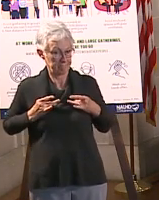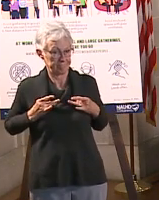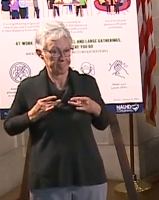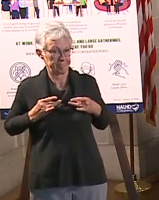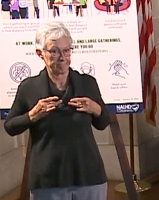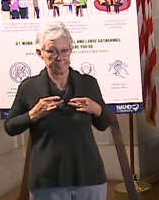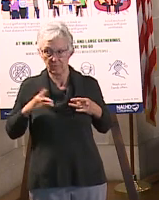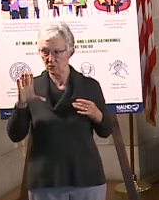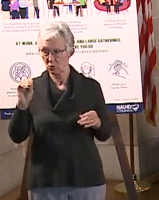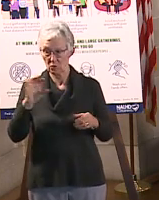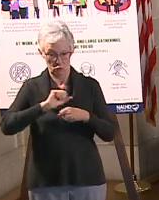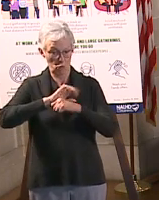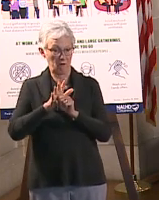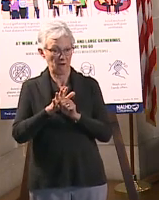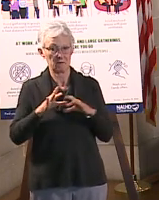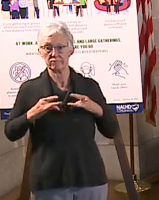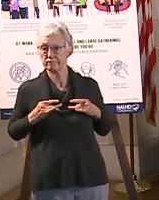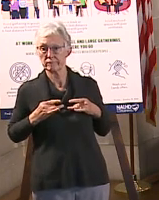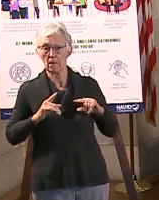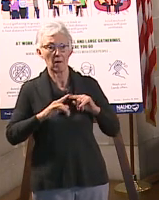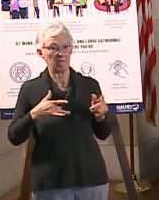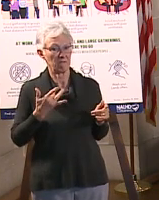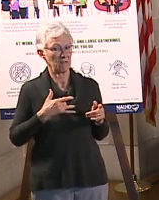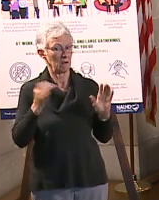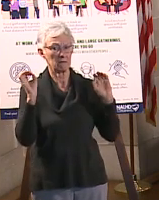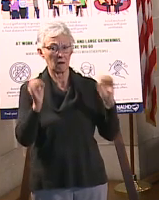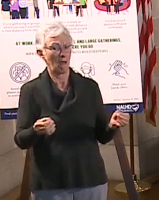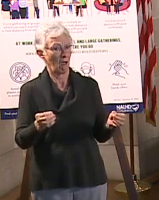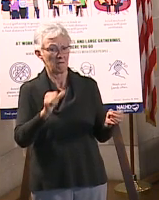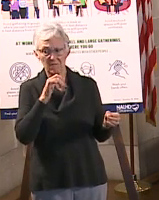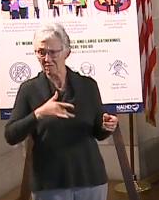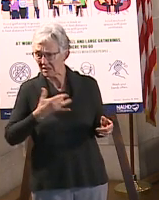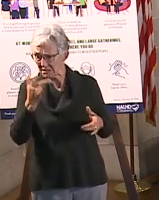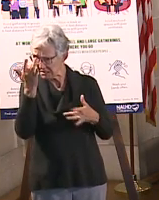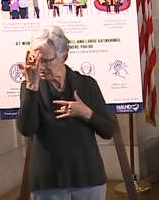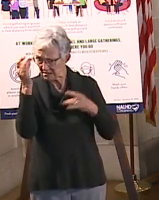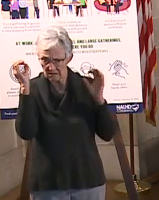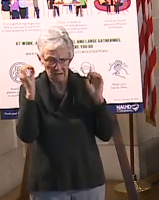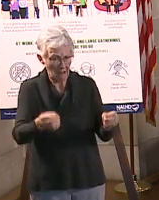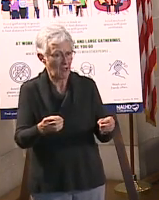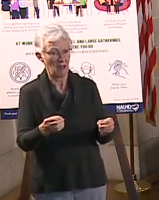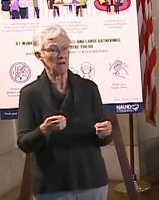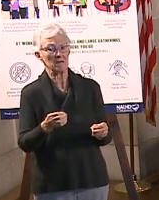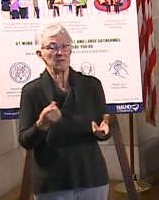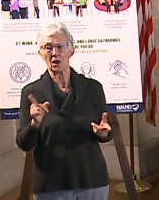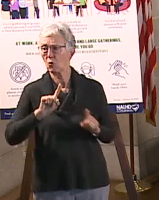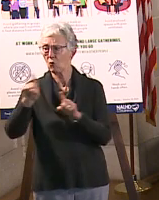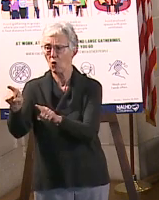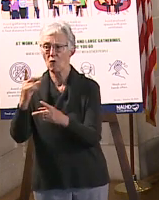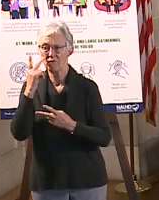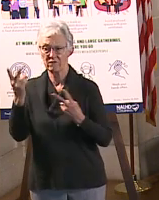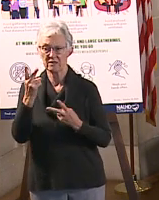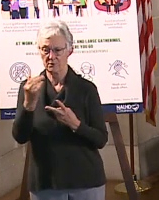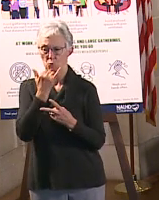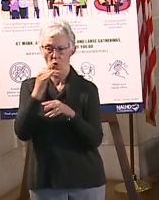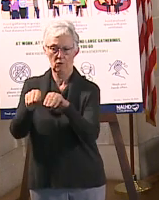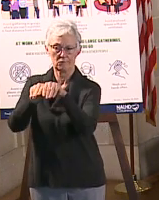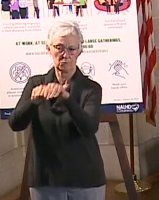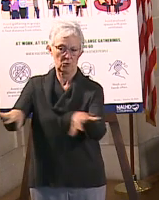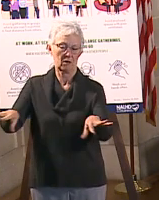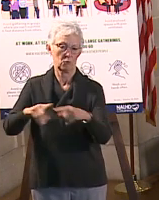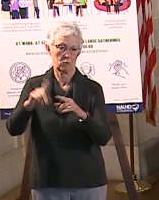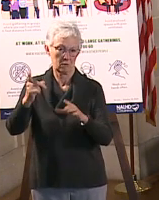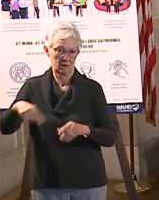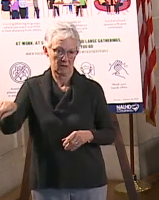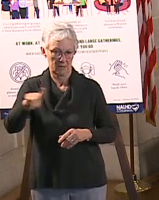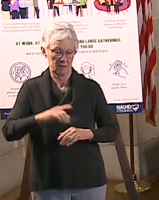family, go get tested. Great option. Test Nebraska is out there, testnebraska.com. We have had 585,000